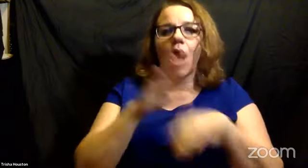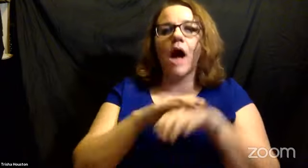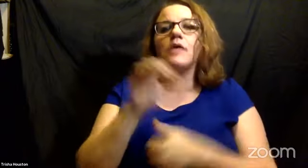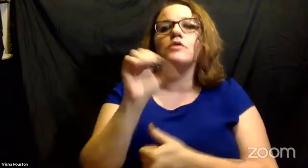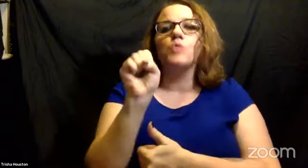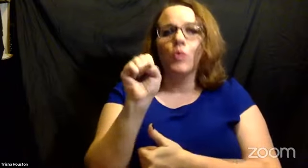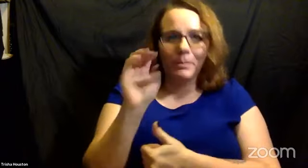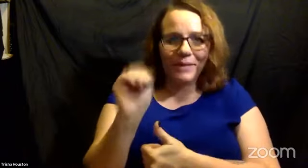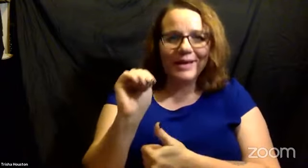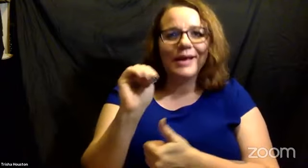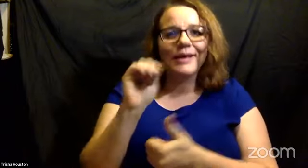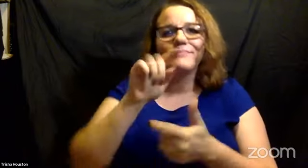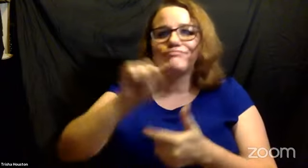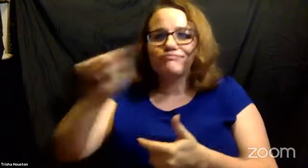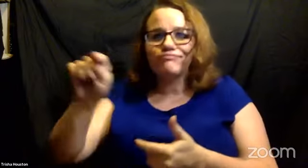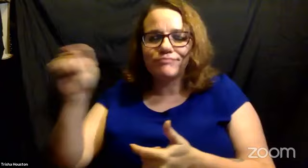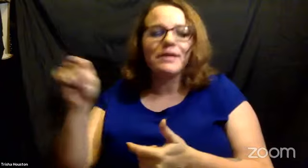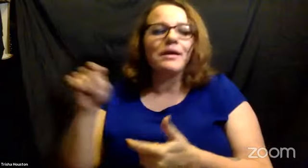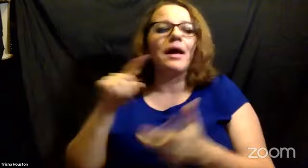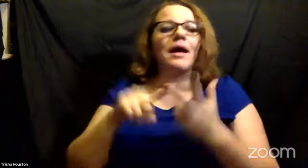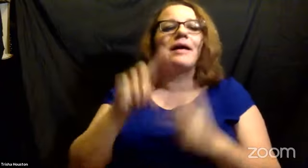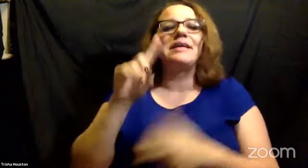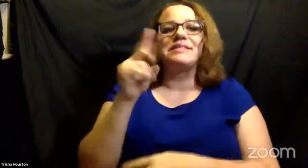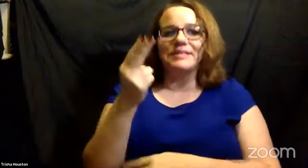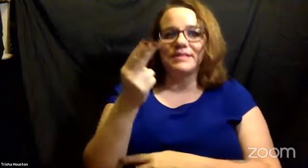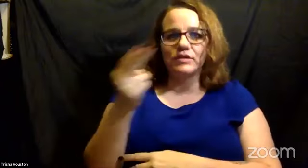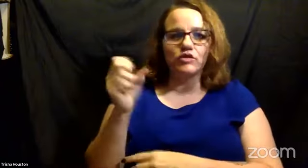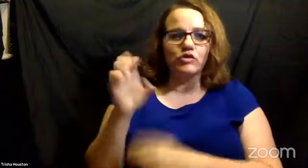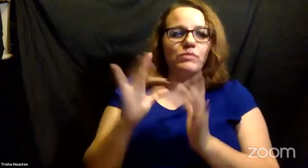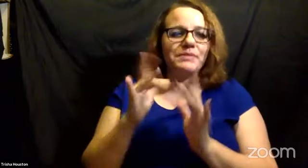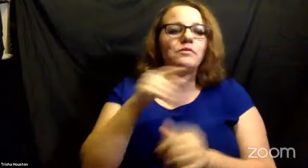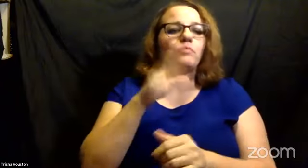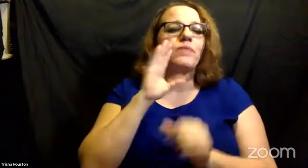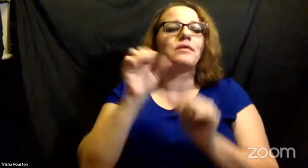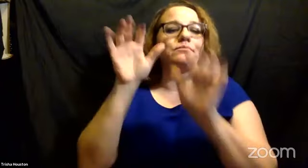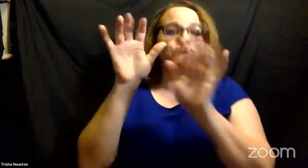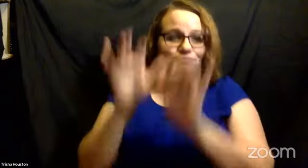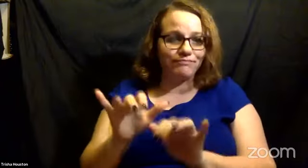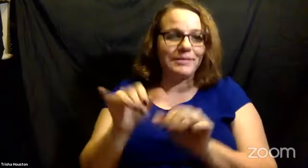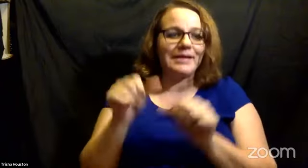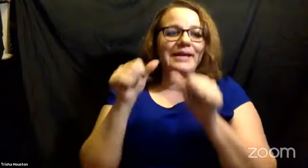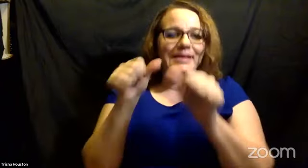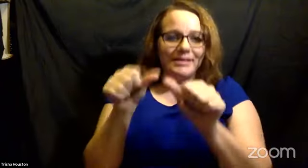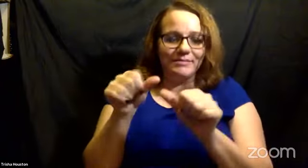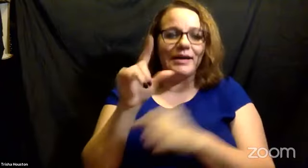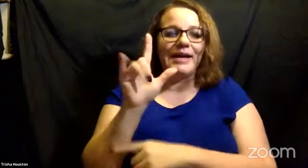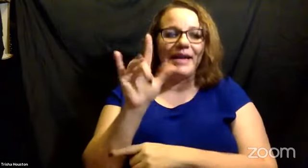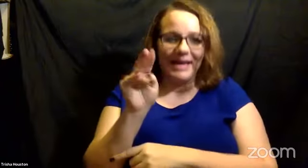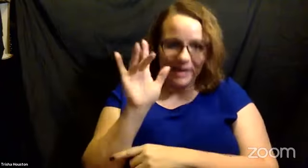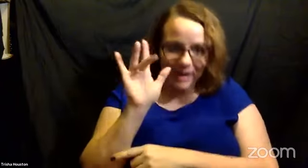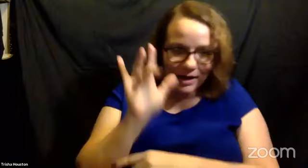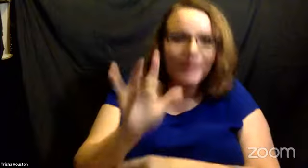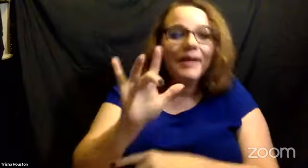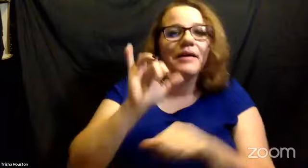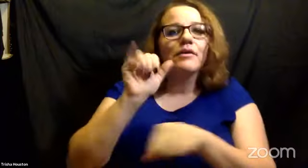And he said he will put that on social media and all other platforms, as well as the DHHSC website, so that you